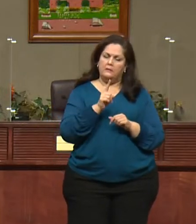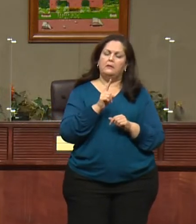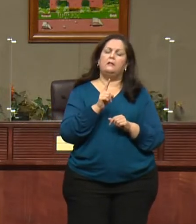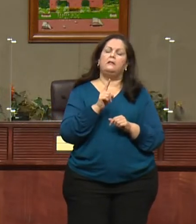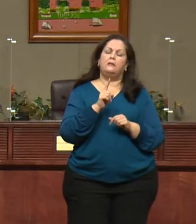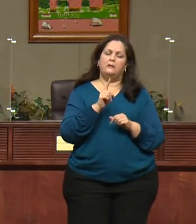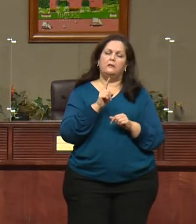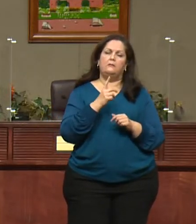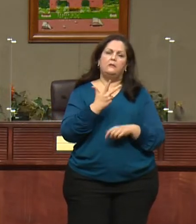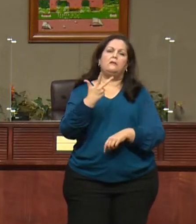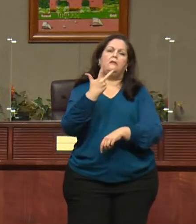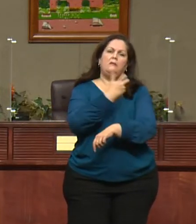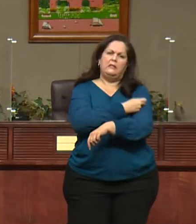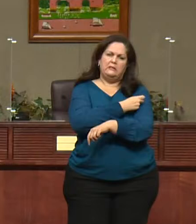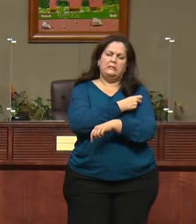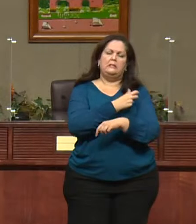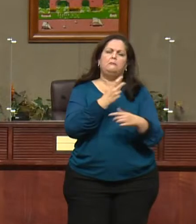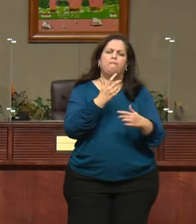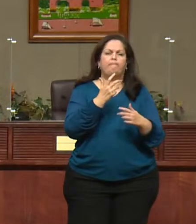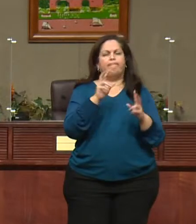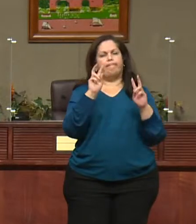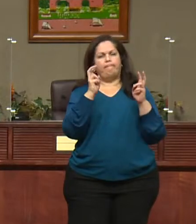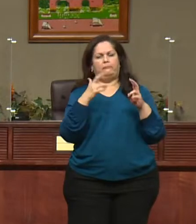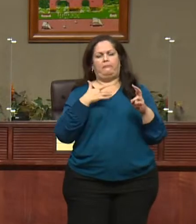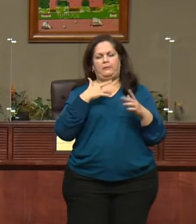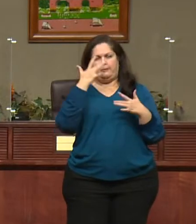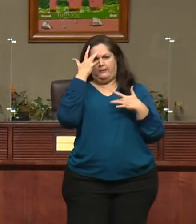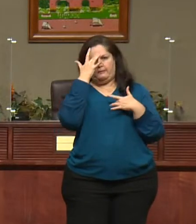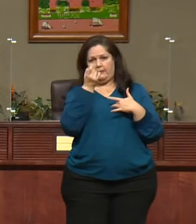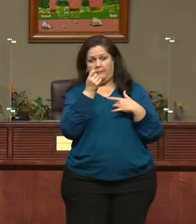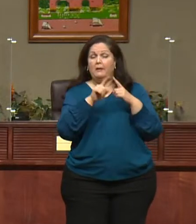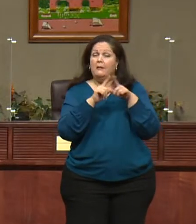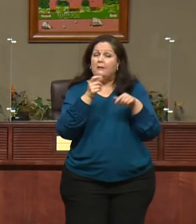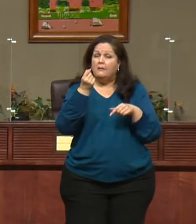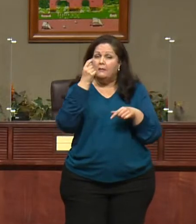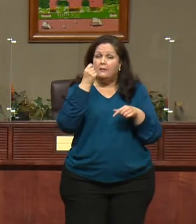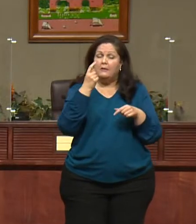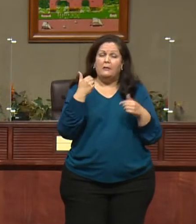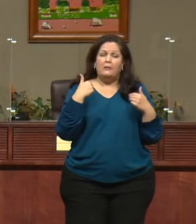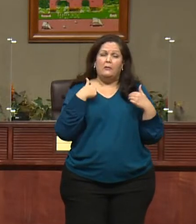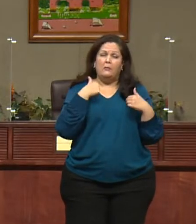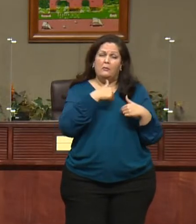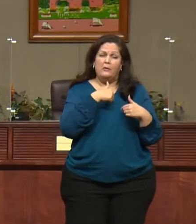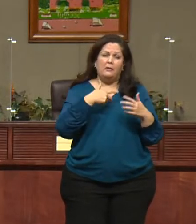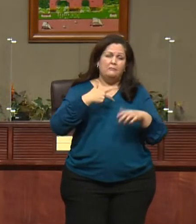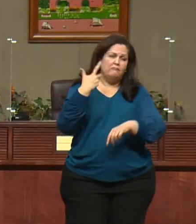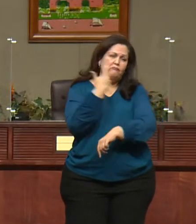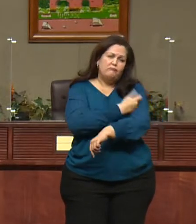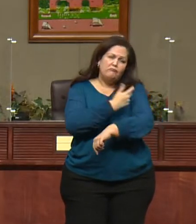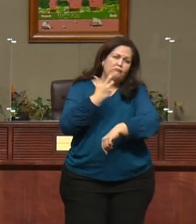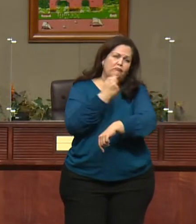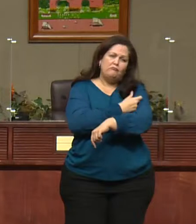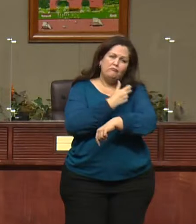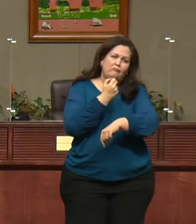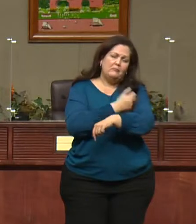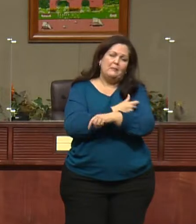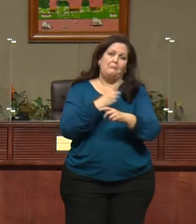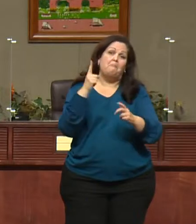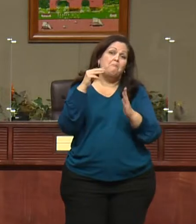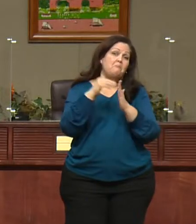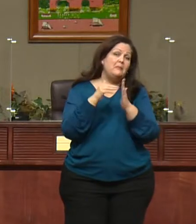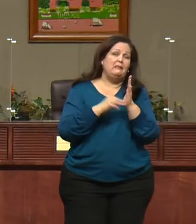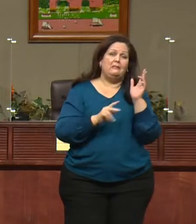secondary effects of the vaccine, but keep in mind that we are vaccinating millions of people in a very short period of